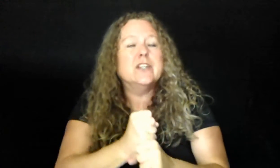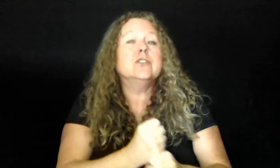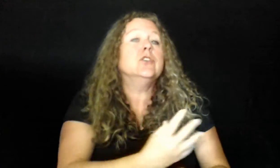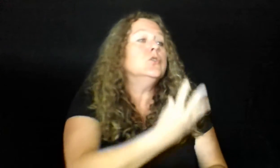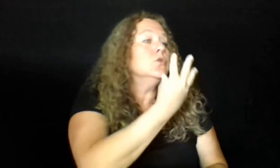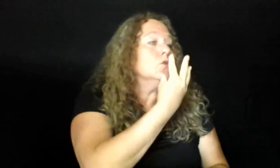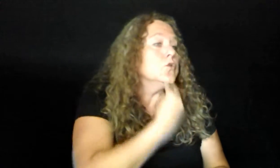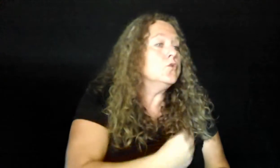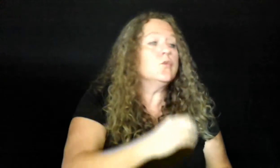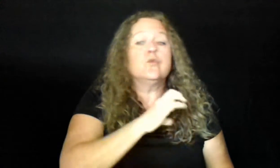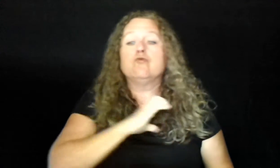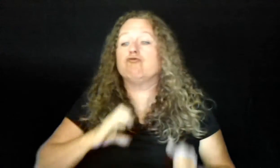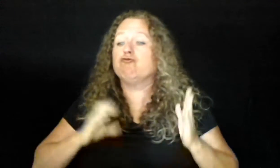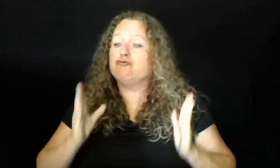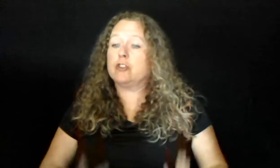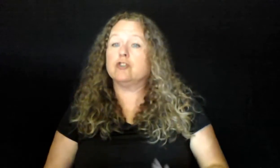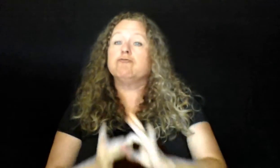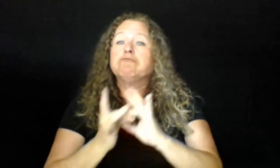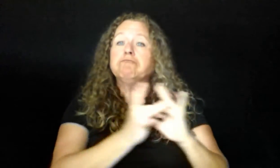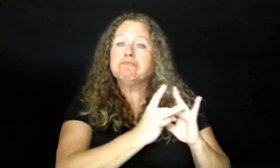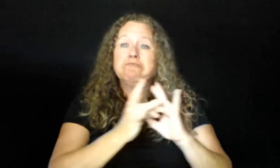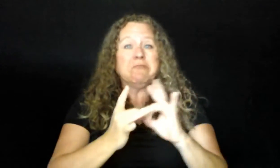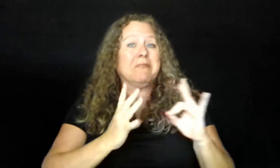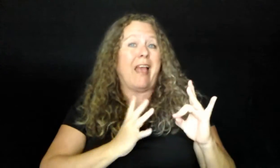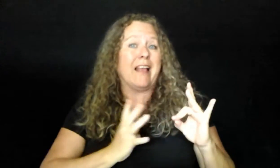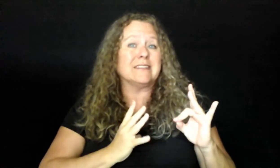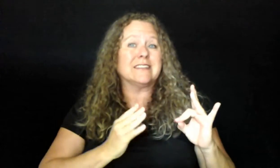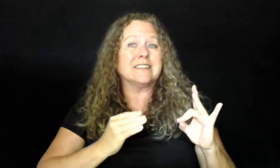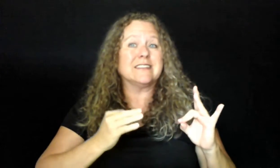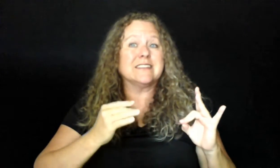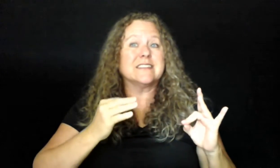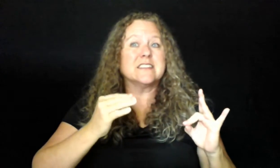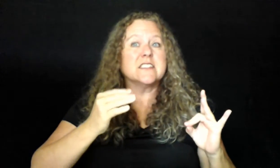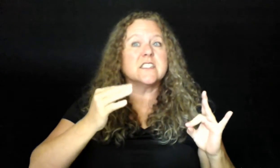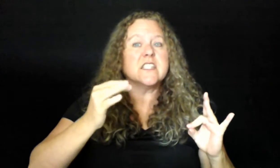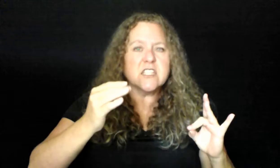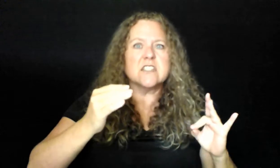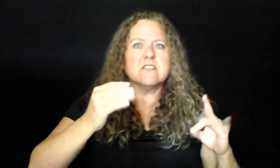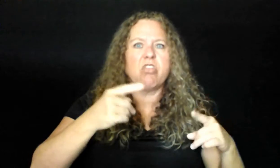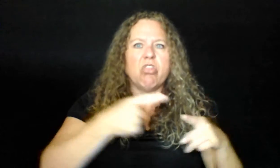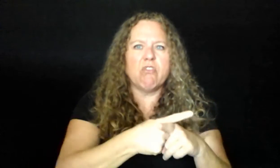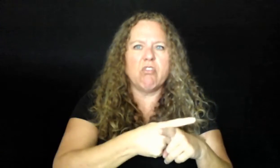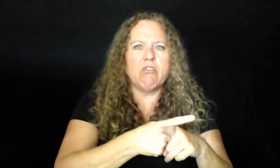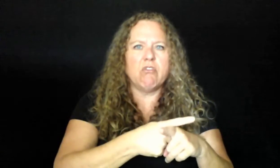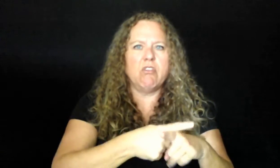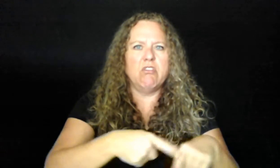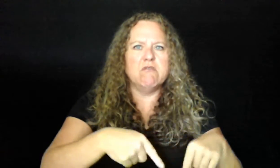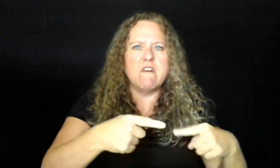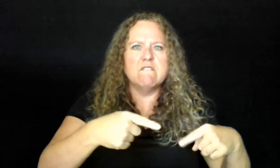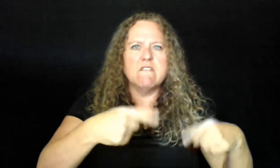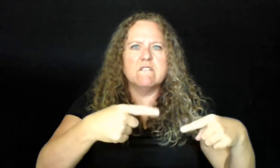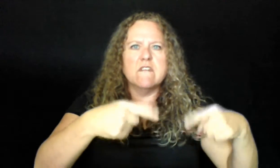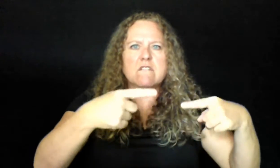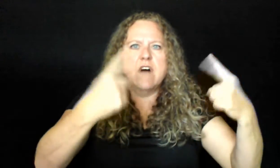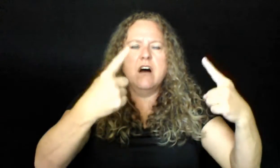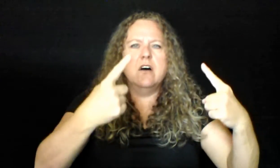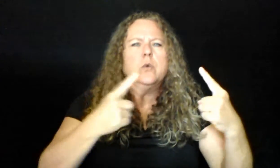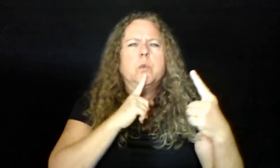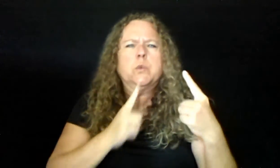fine. But over time, conflict began to brew. And the conflict was primarily surrounding two different issues.